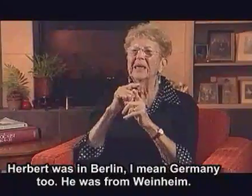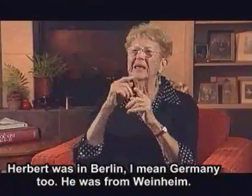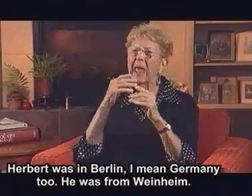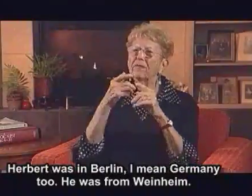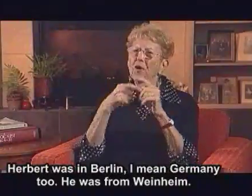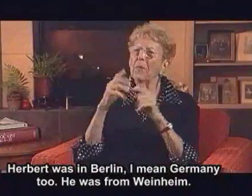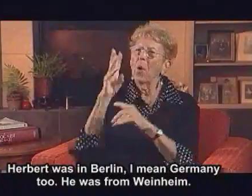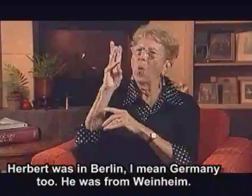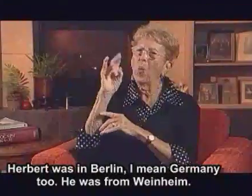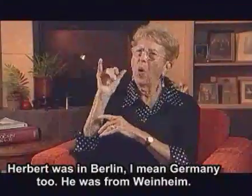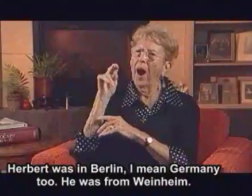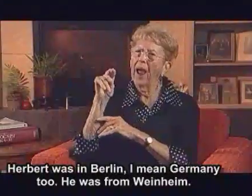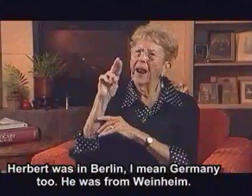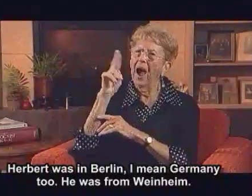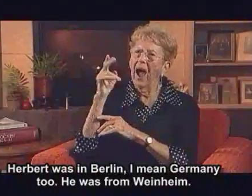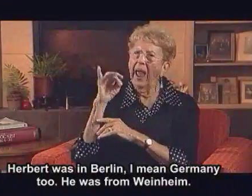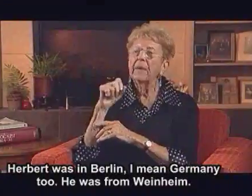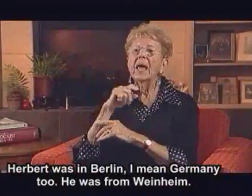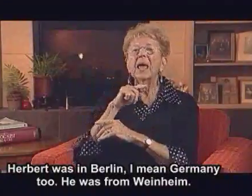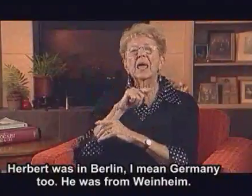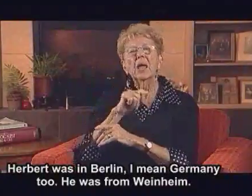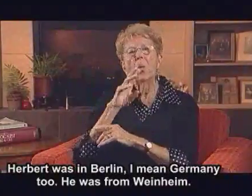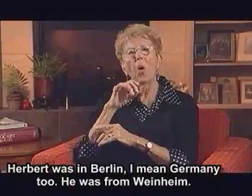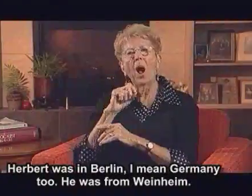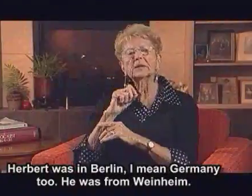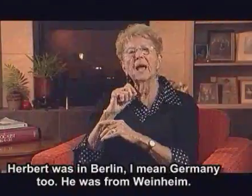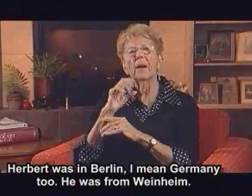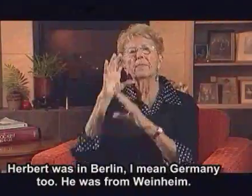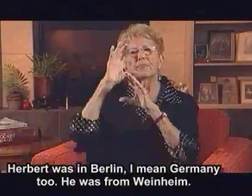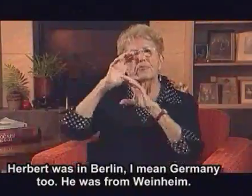Germany, too. He was from Weinheim.